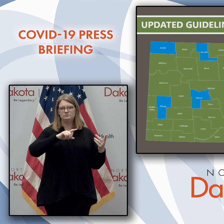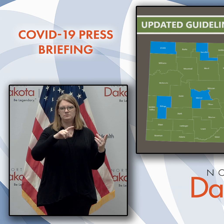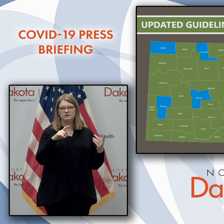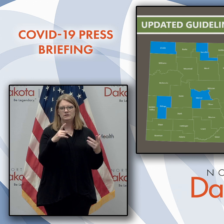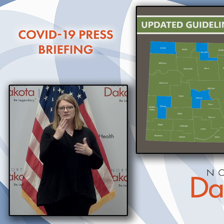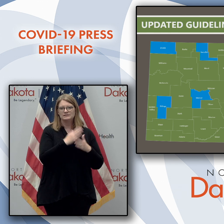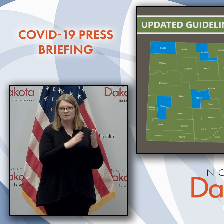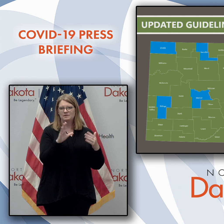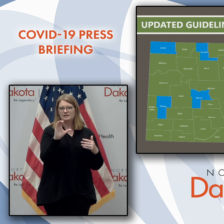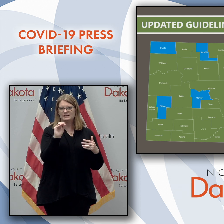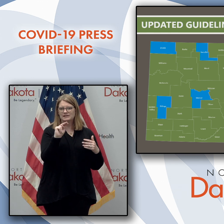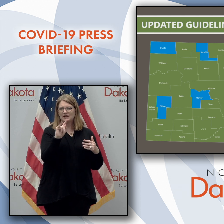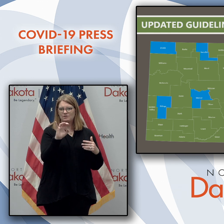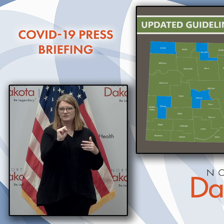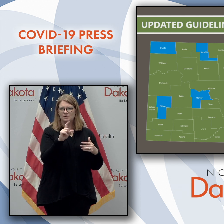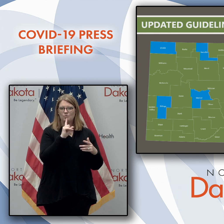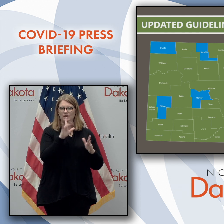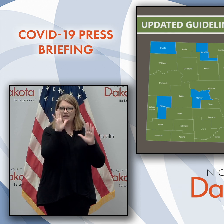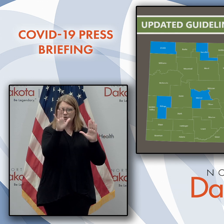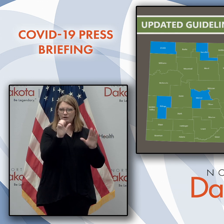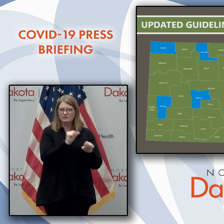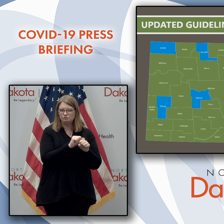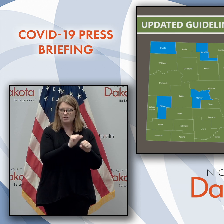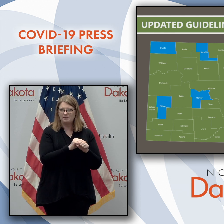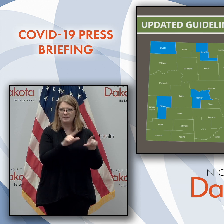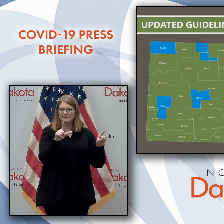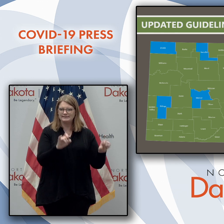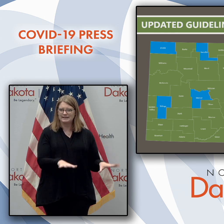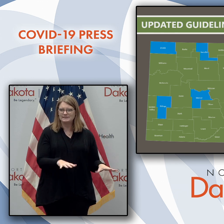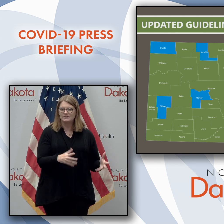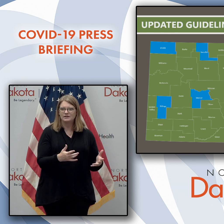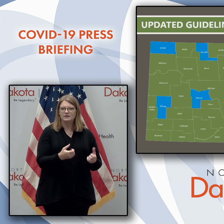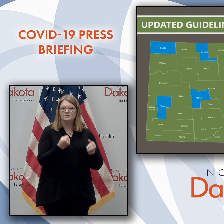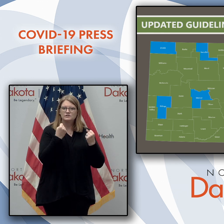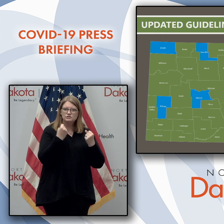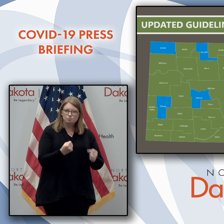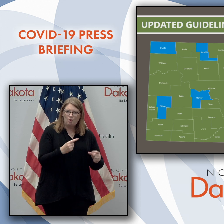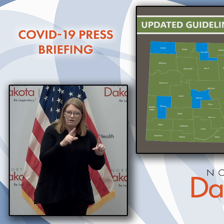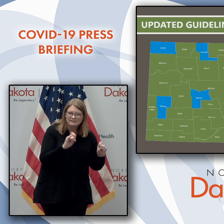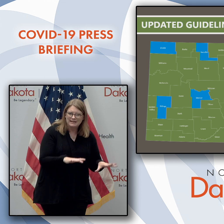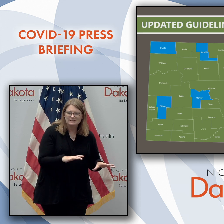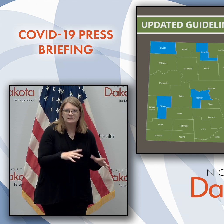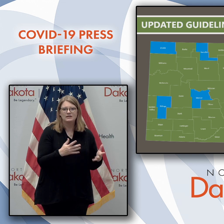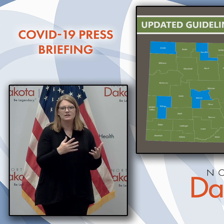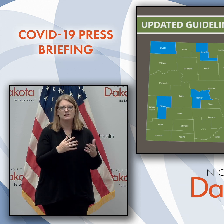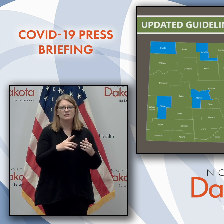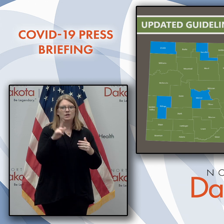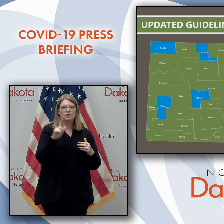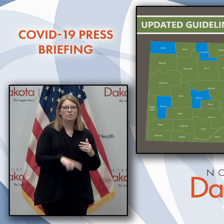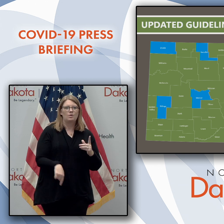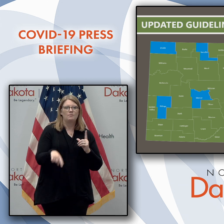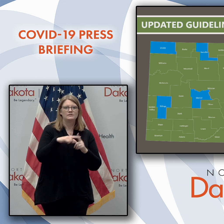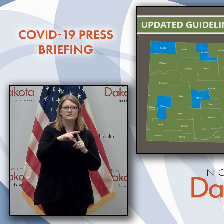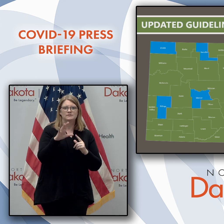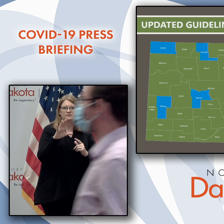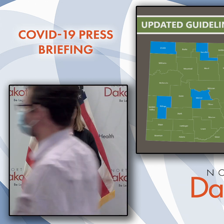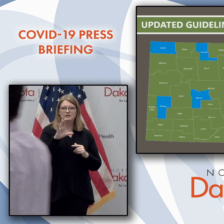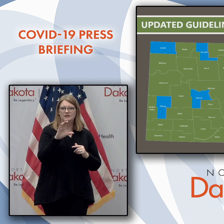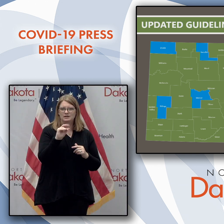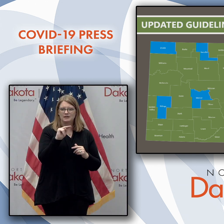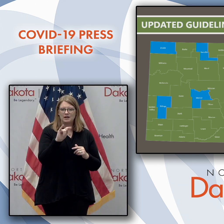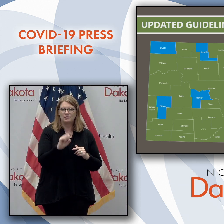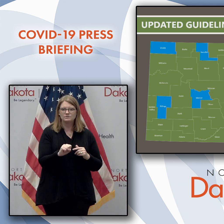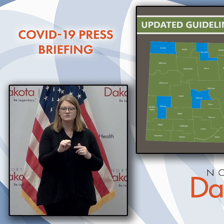some of these counties have done a great job on their testing. So they've got, strong testing with low positivity counts, low number of active